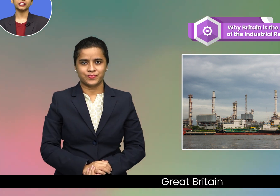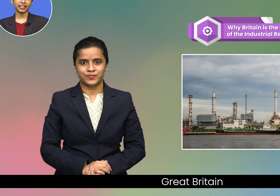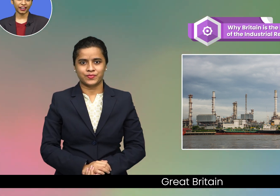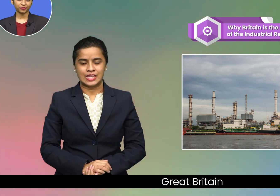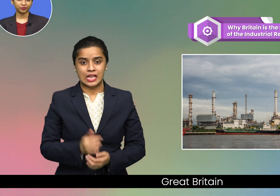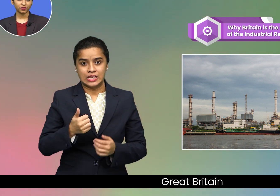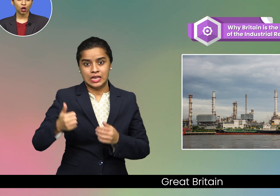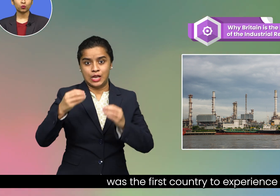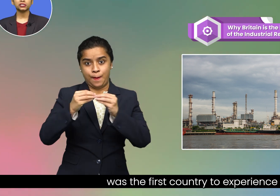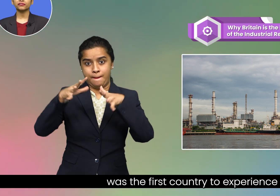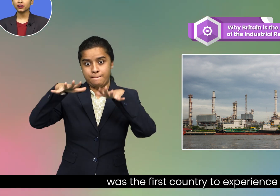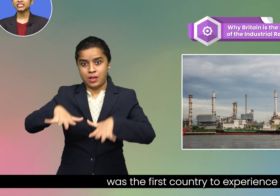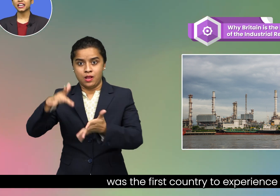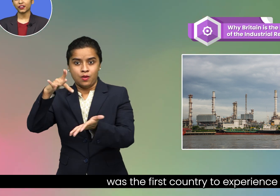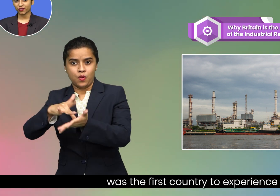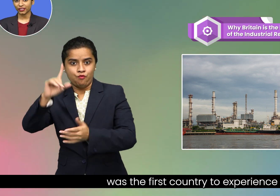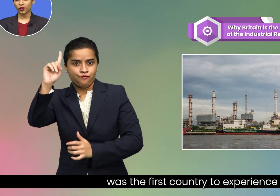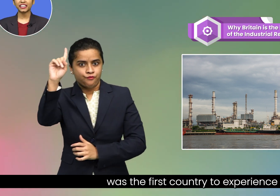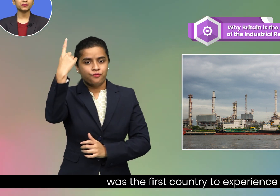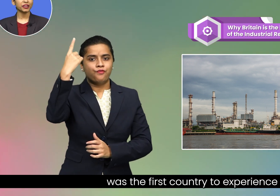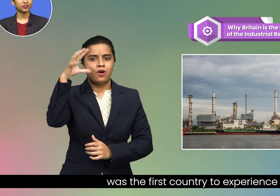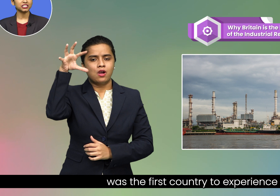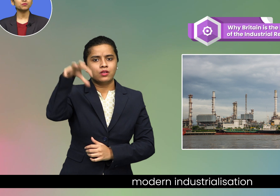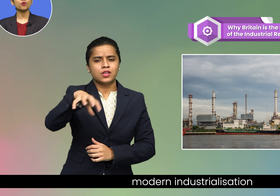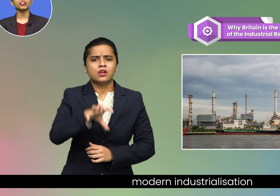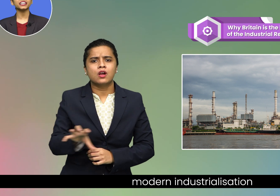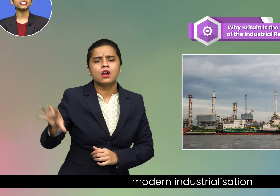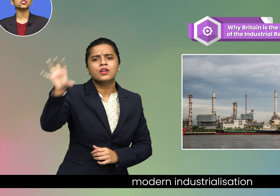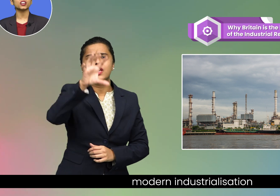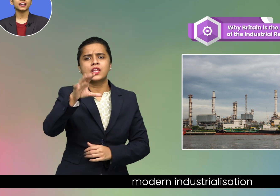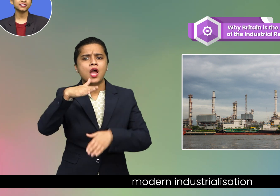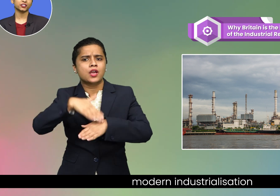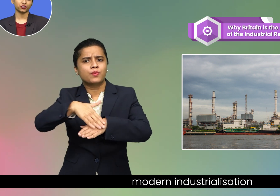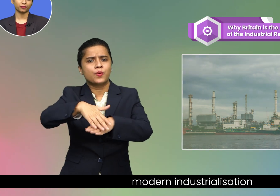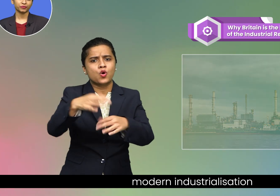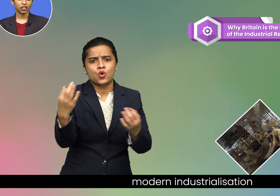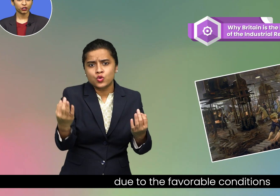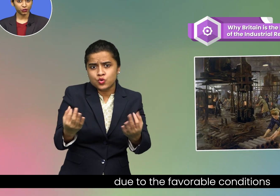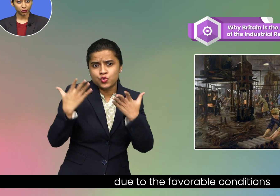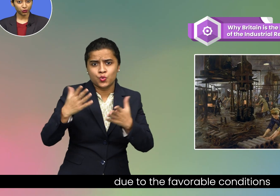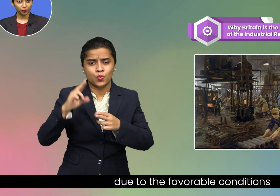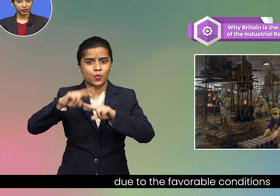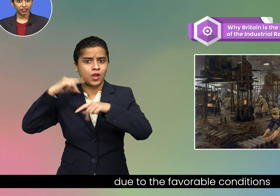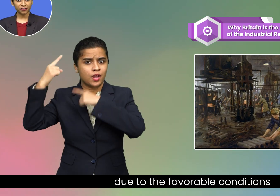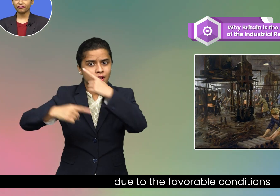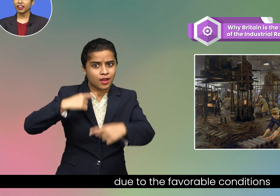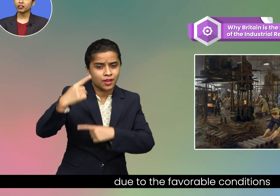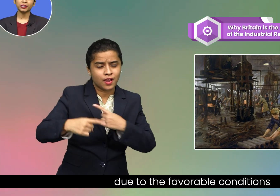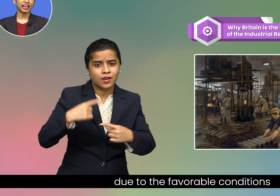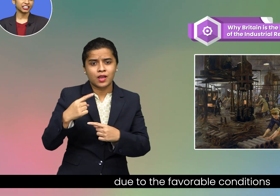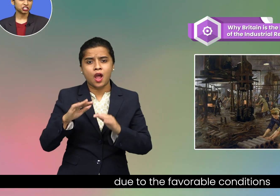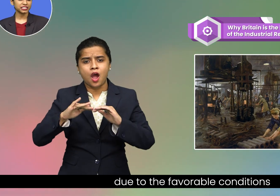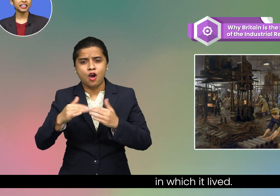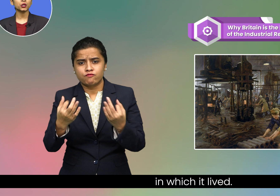Great Britain was the first country to experience modern industrialization due to the